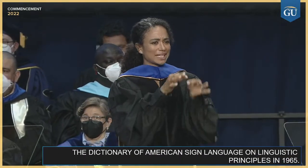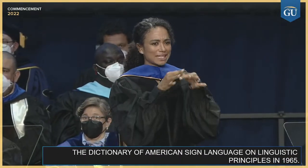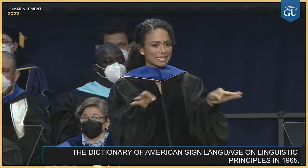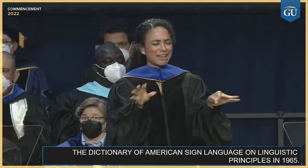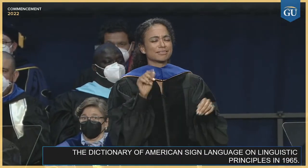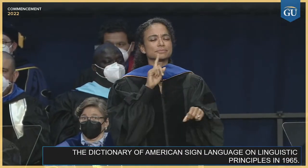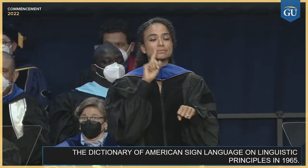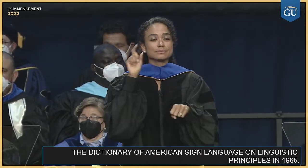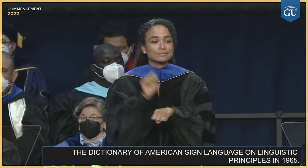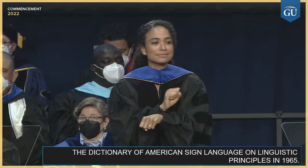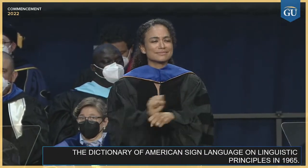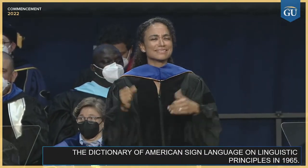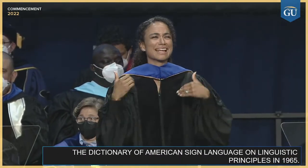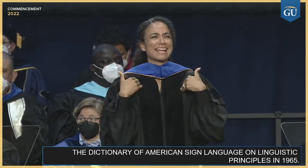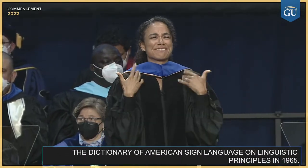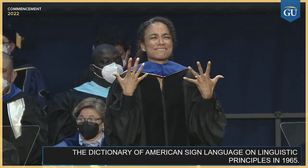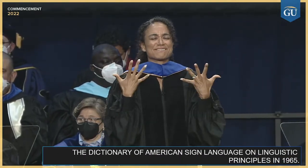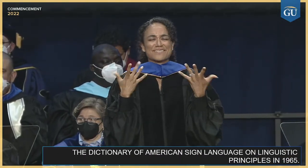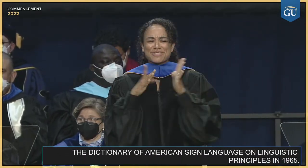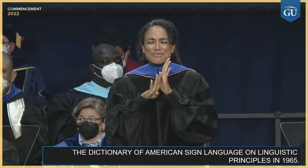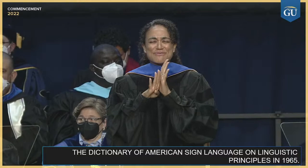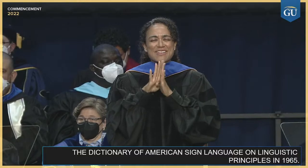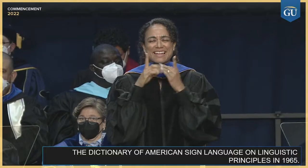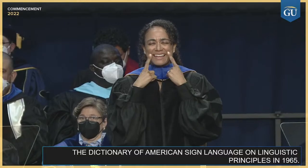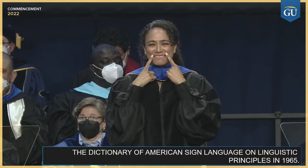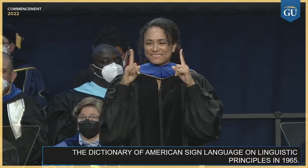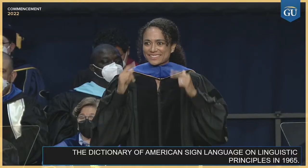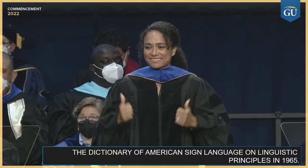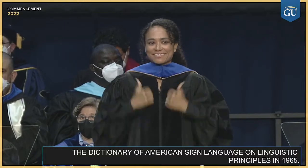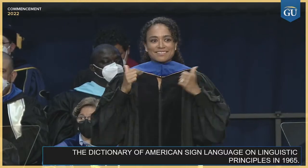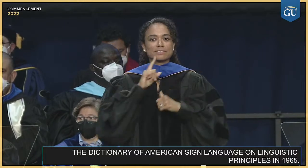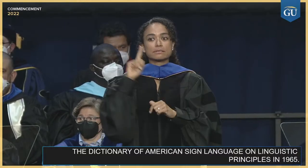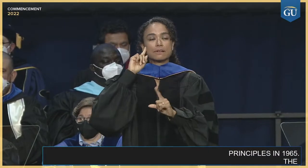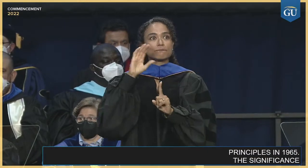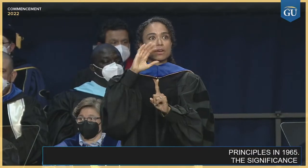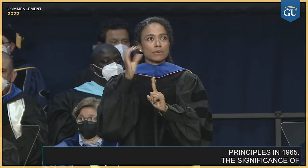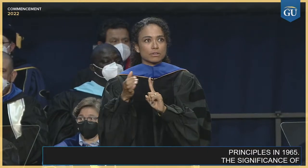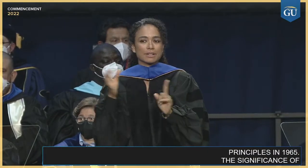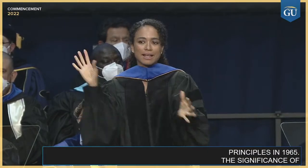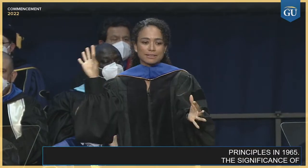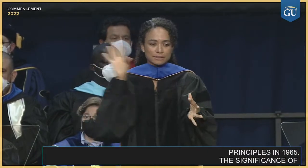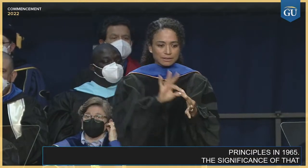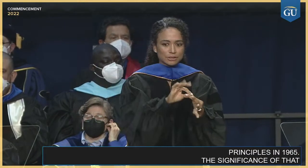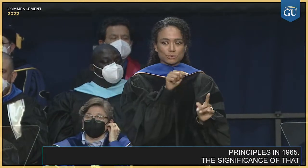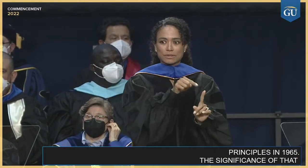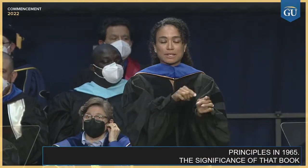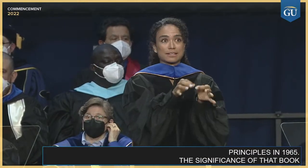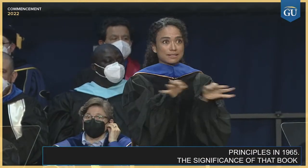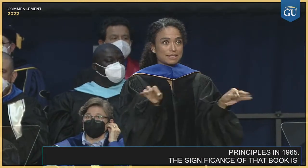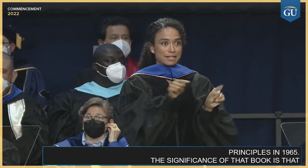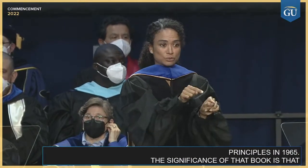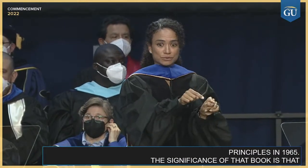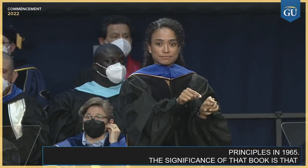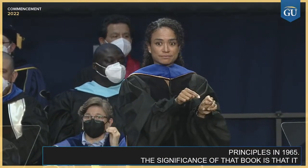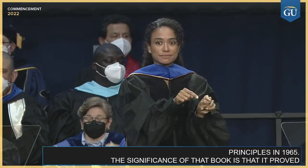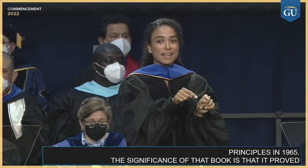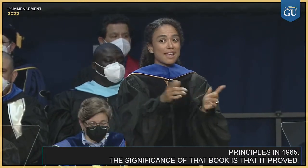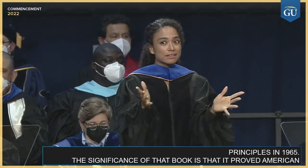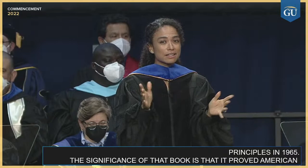The significance of that book is that it proved American Sign Language as a real language and that there is truly a thriving deaf